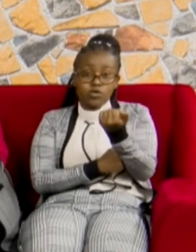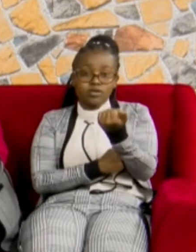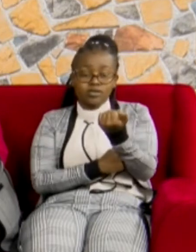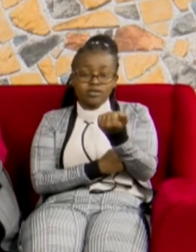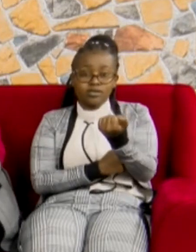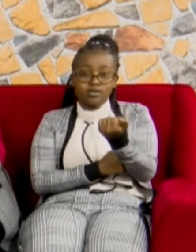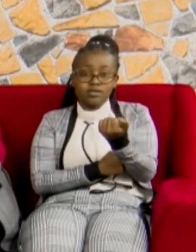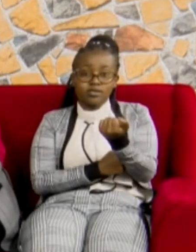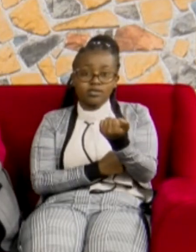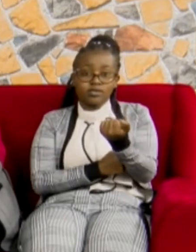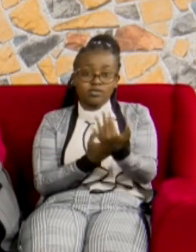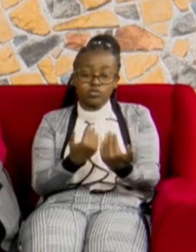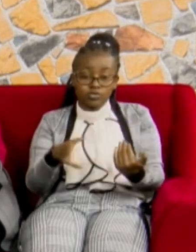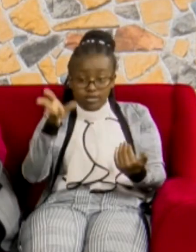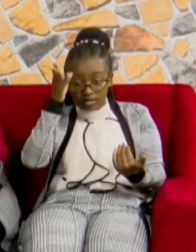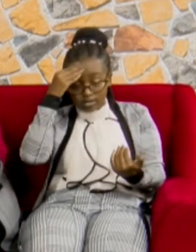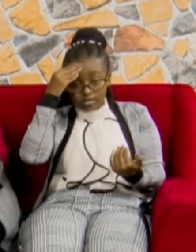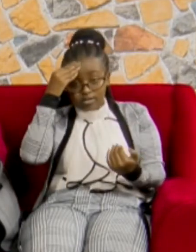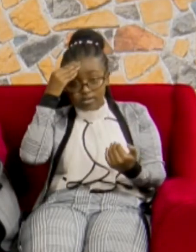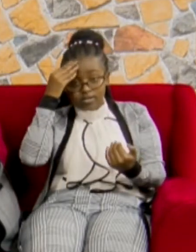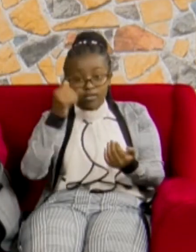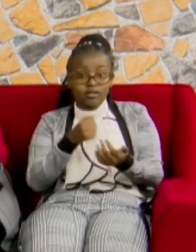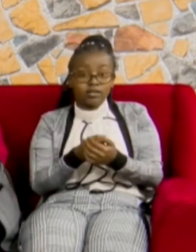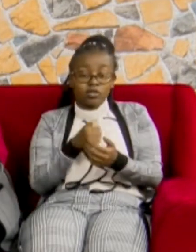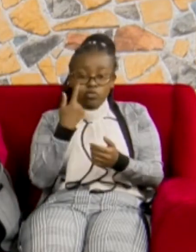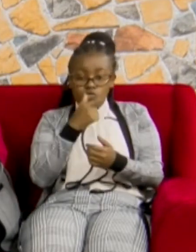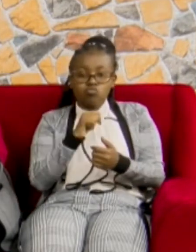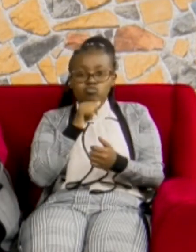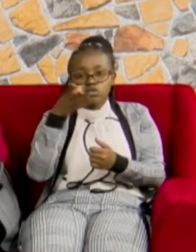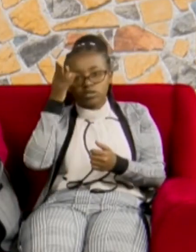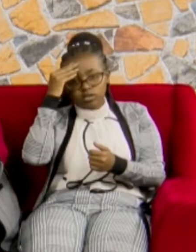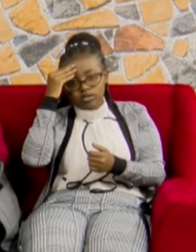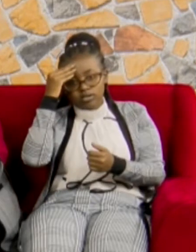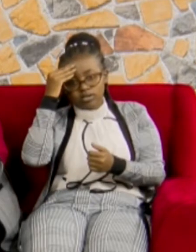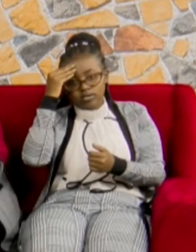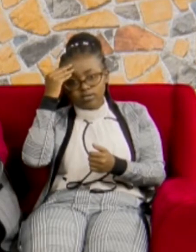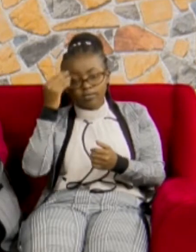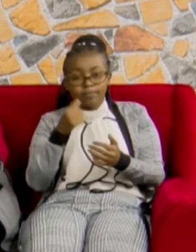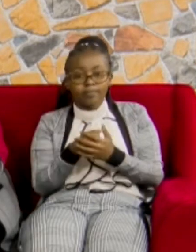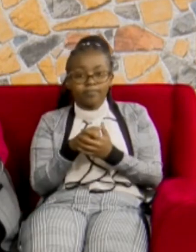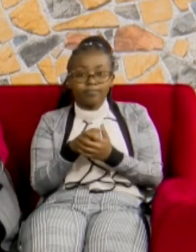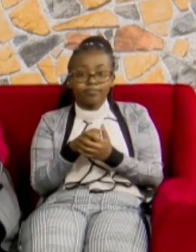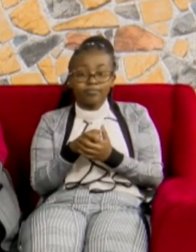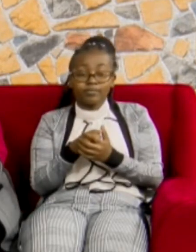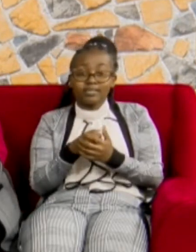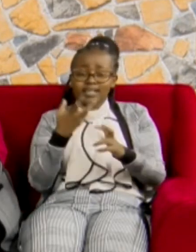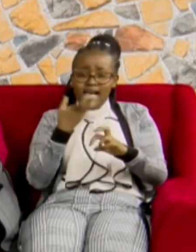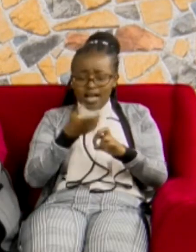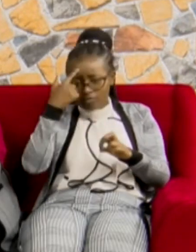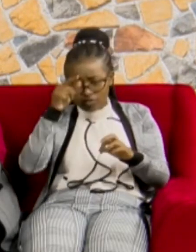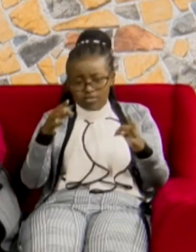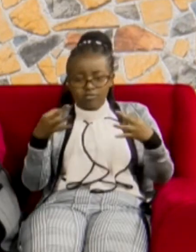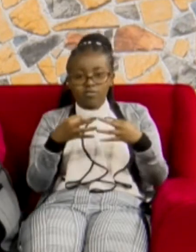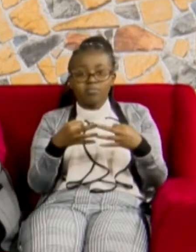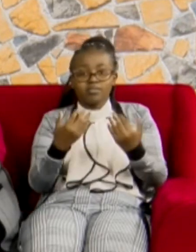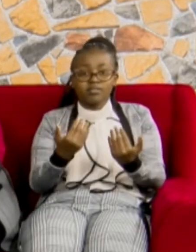that children learn. And there are those who don't. And so, it's tougher for those families where